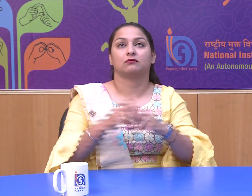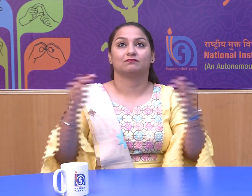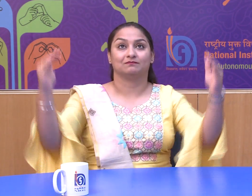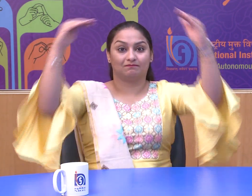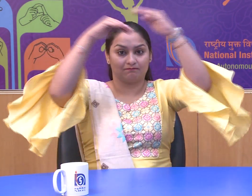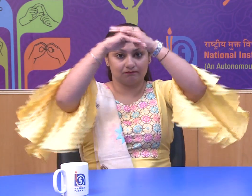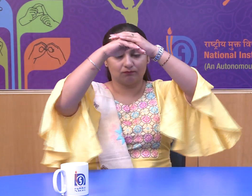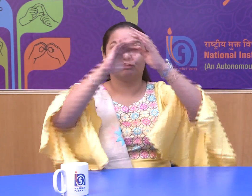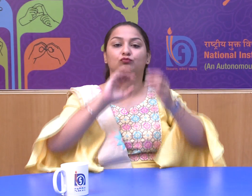rule.